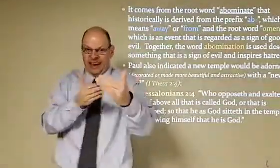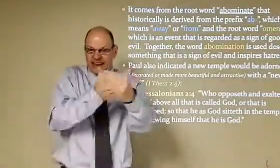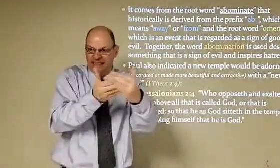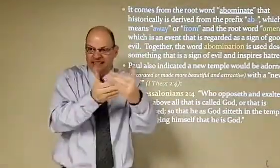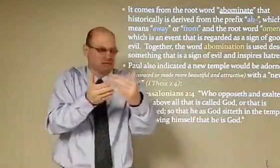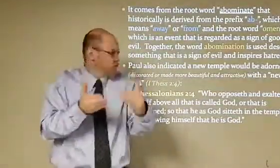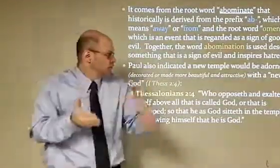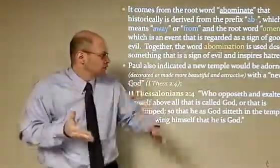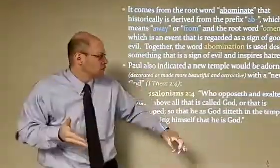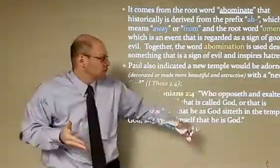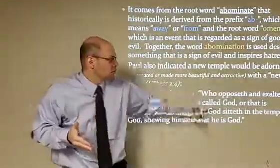So the Christians